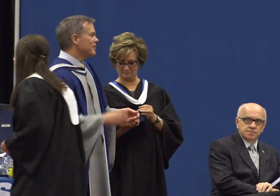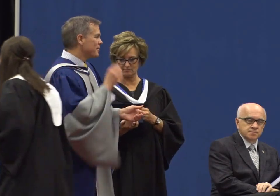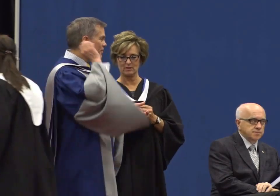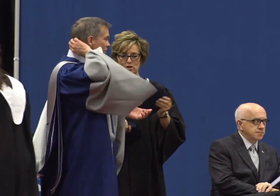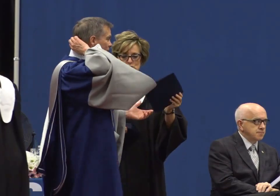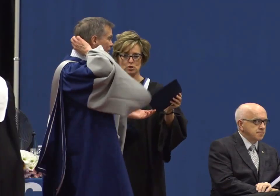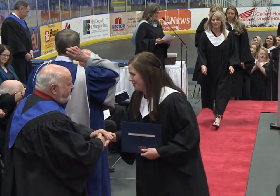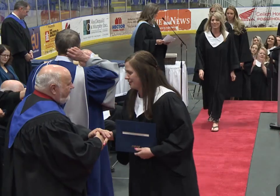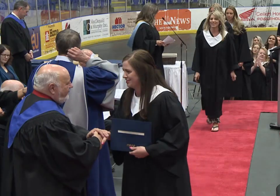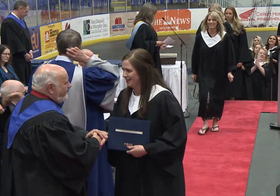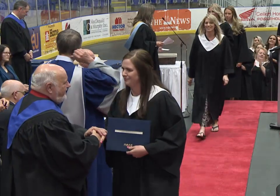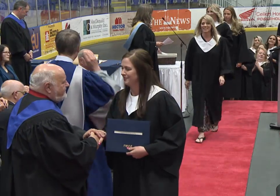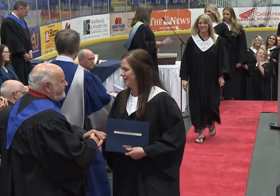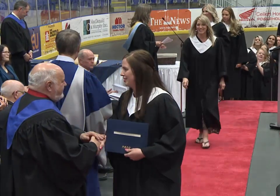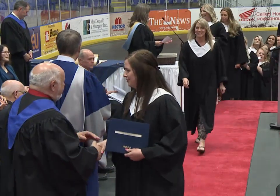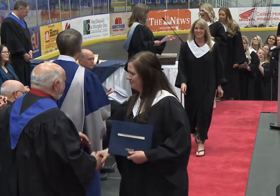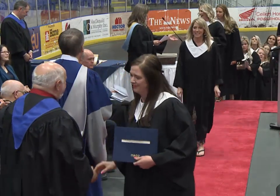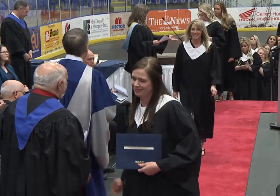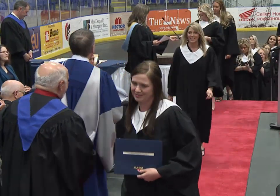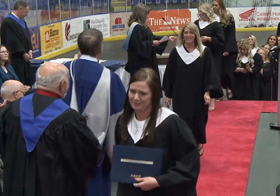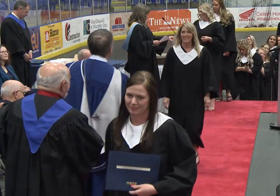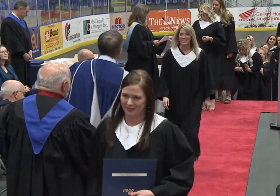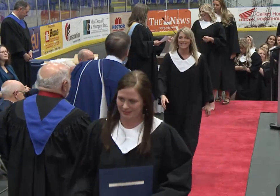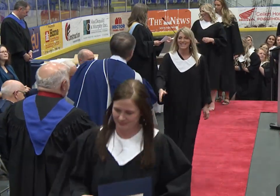Georgia McDonald.